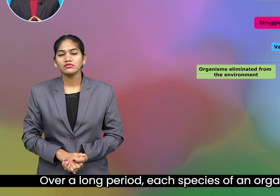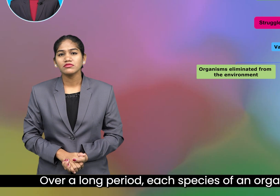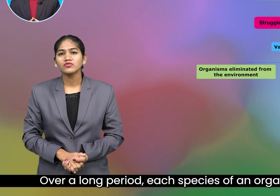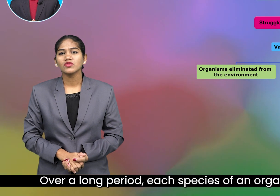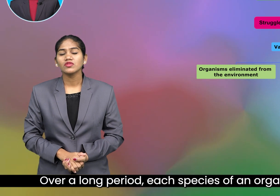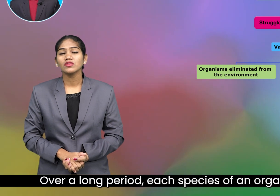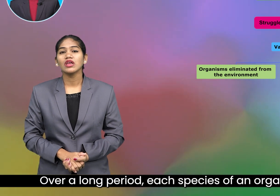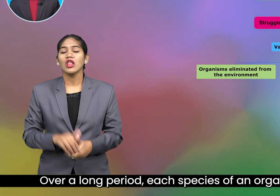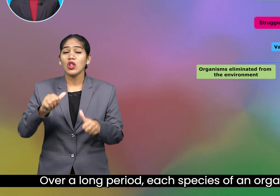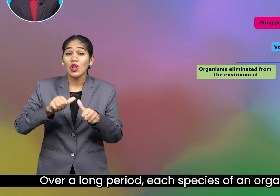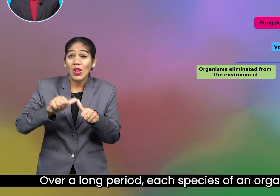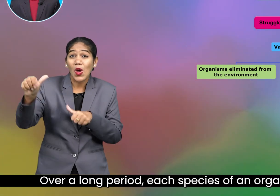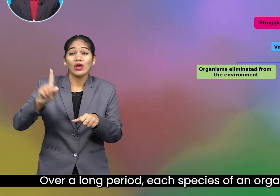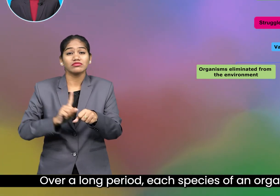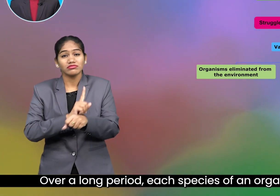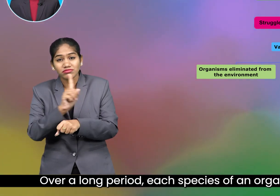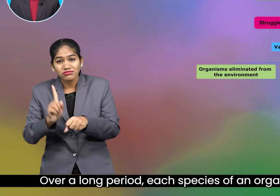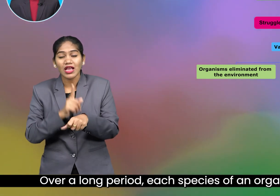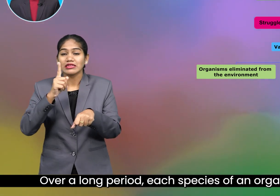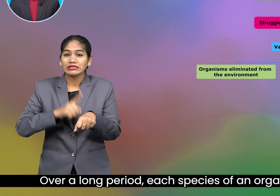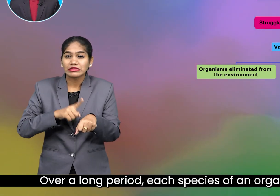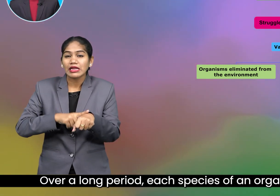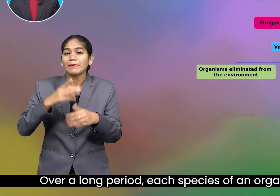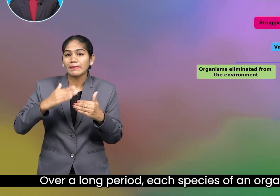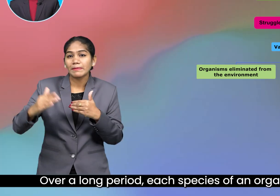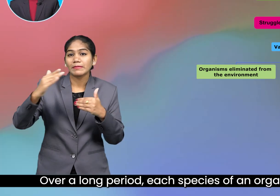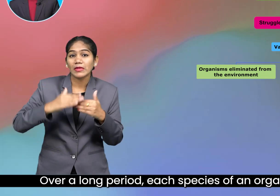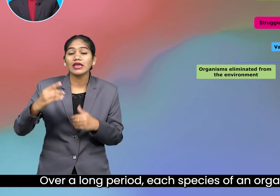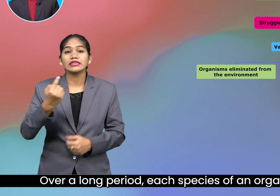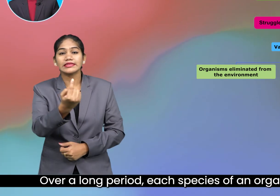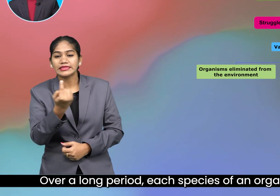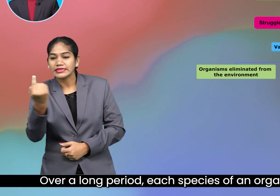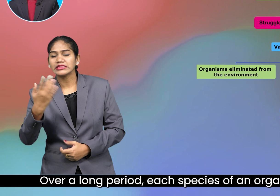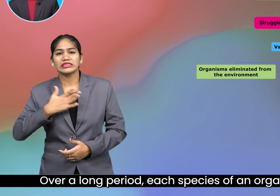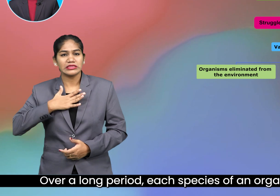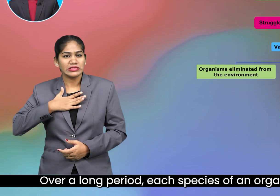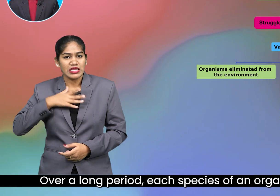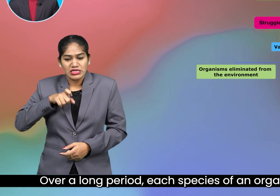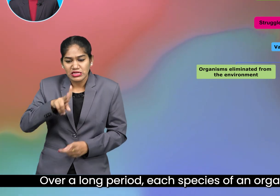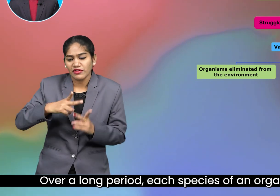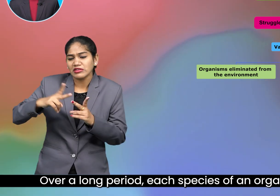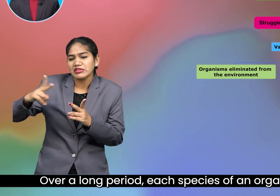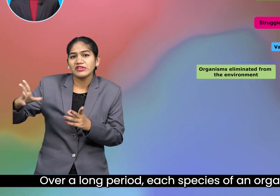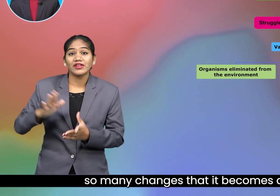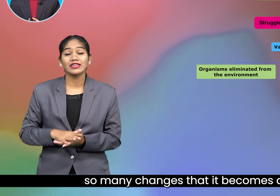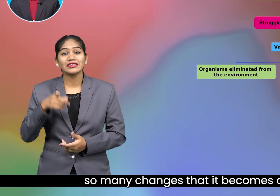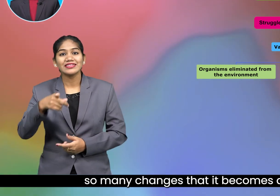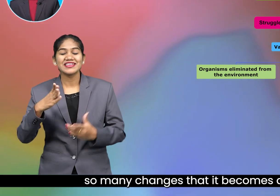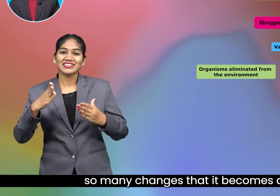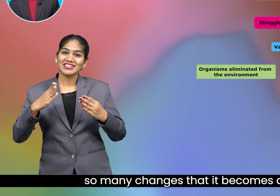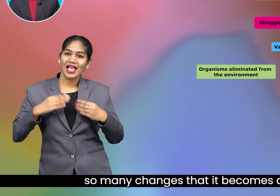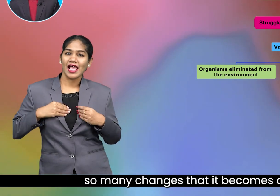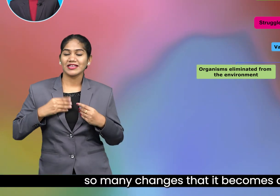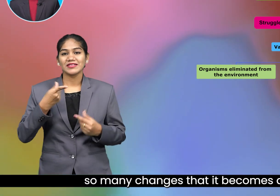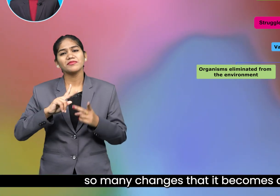Over a long period, each species of an organism can accumulate so